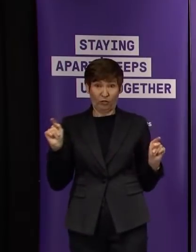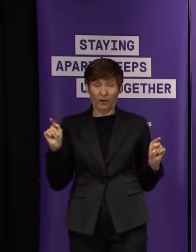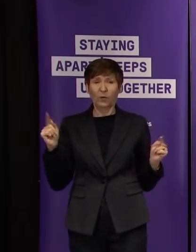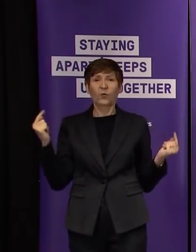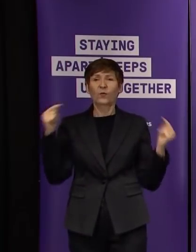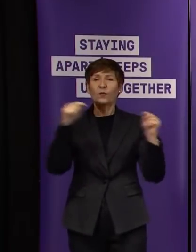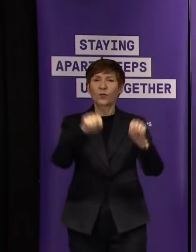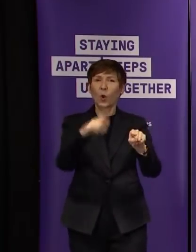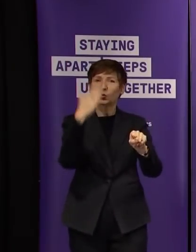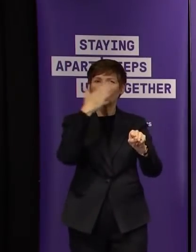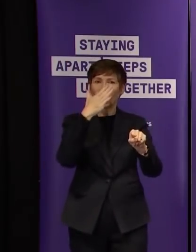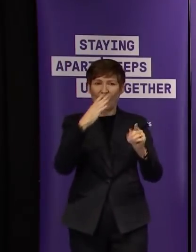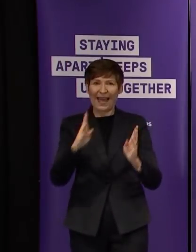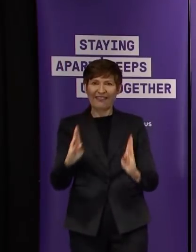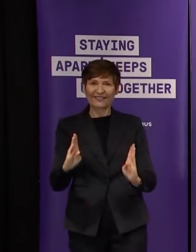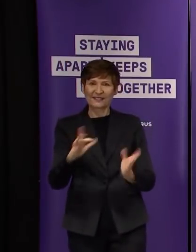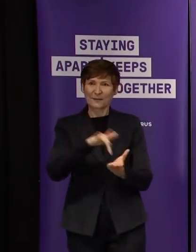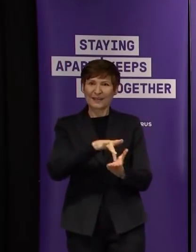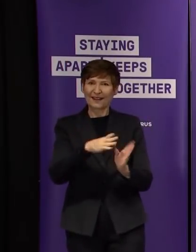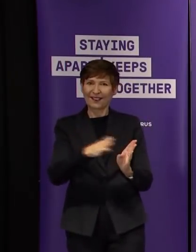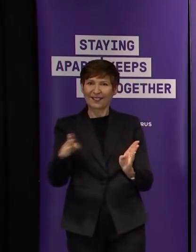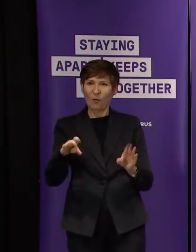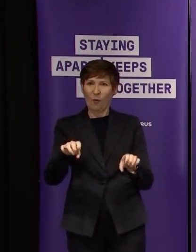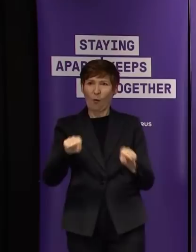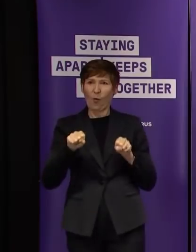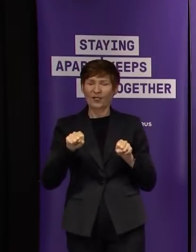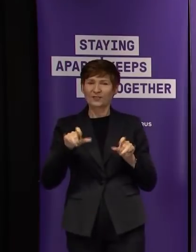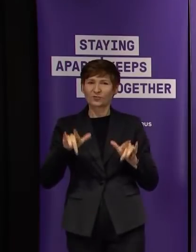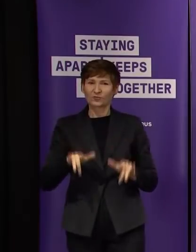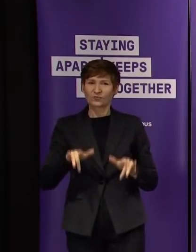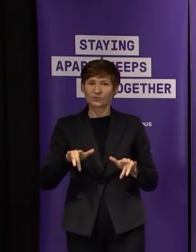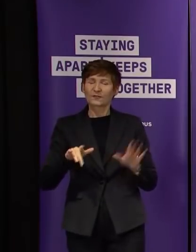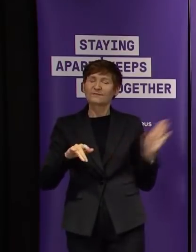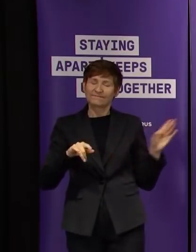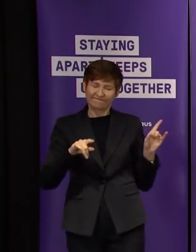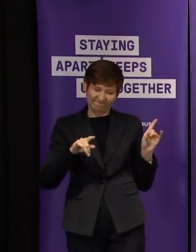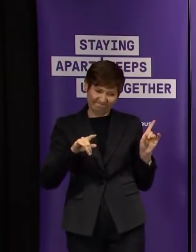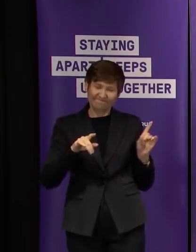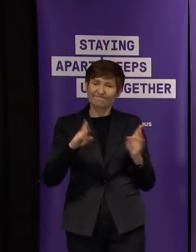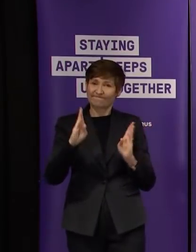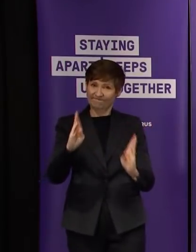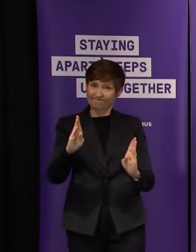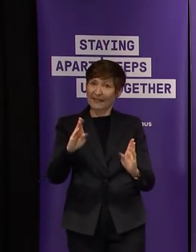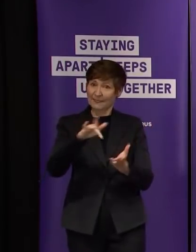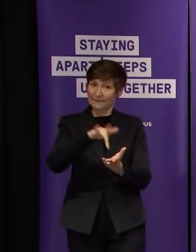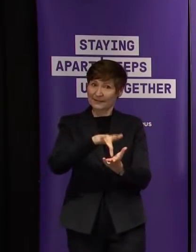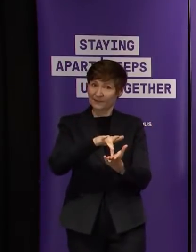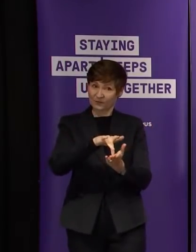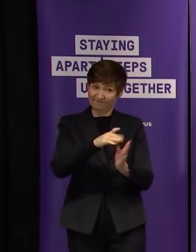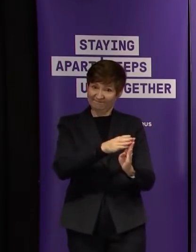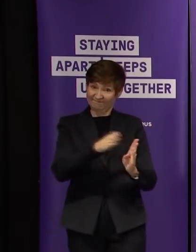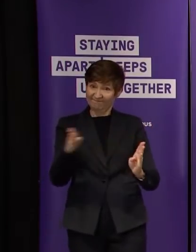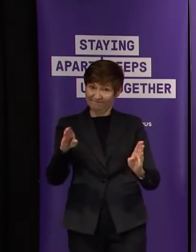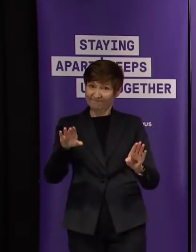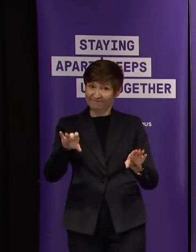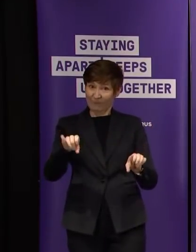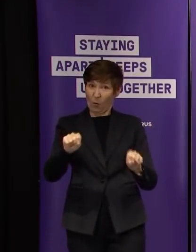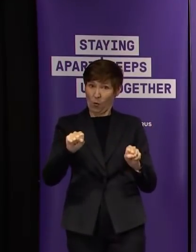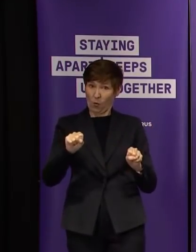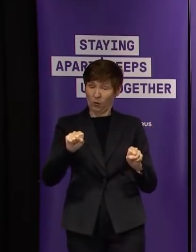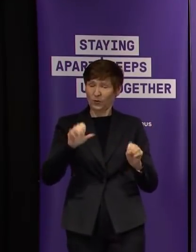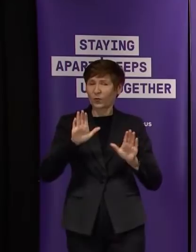10? As I said, that'll be entirely based on the modelling and on the public health